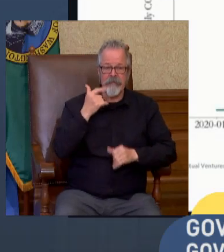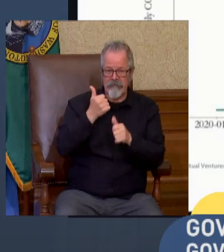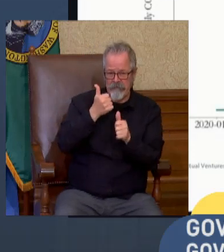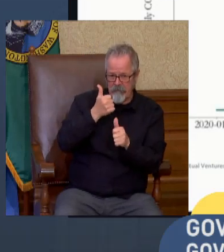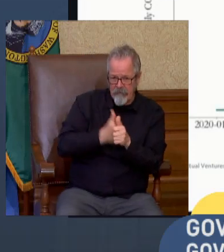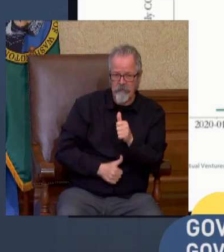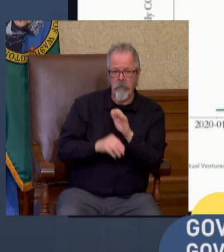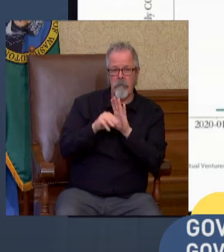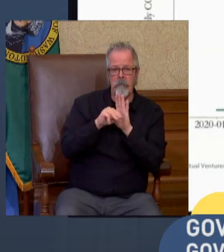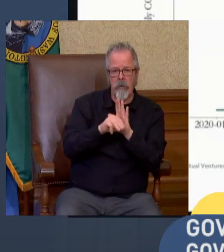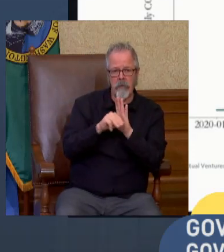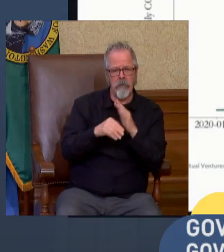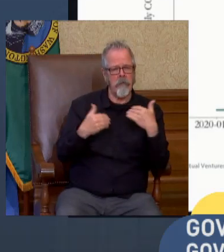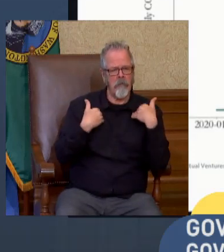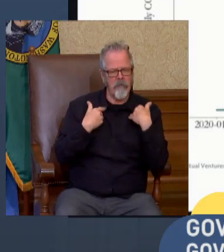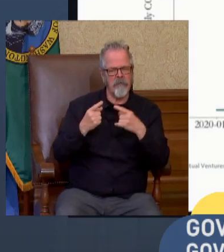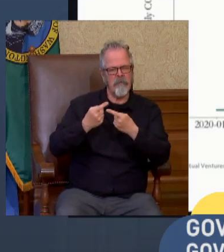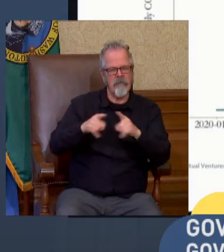the Institute of